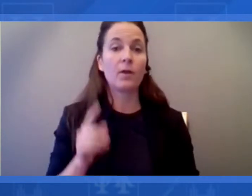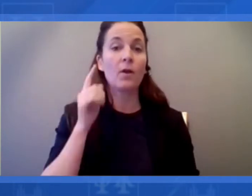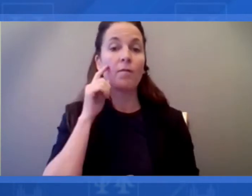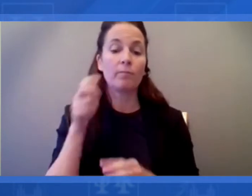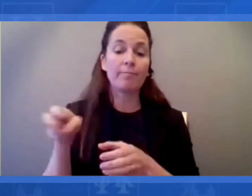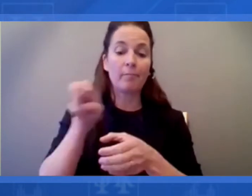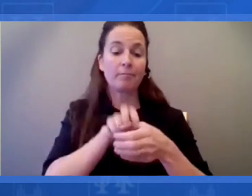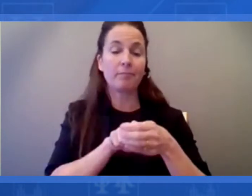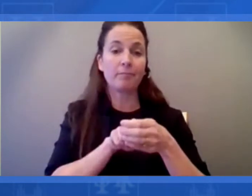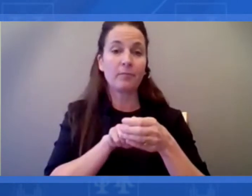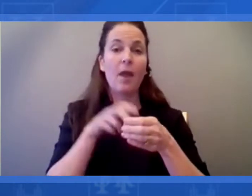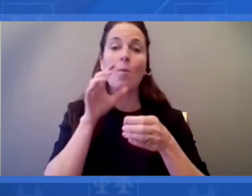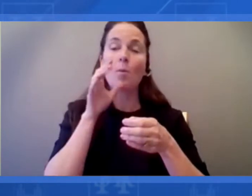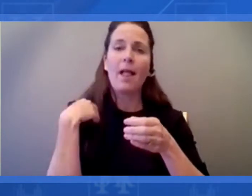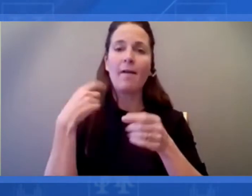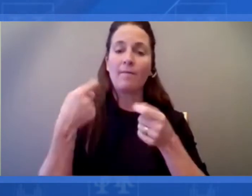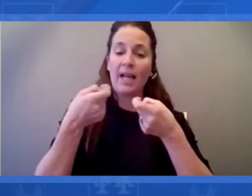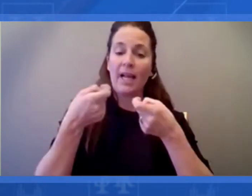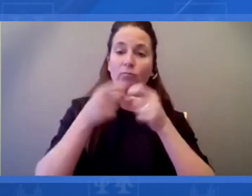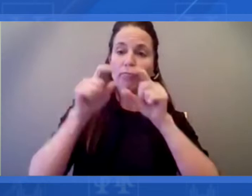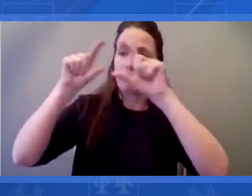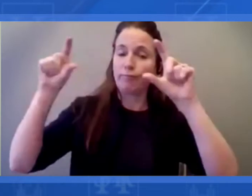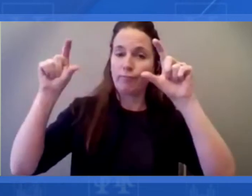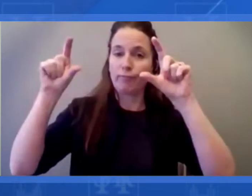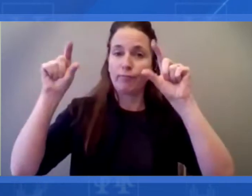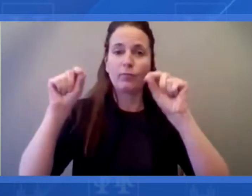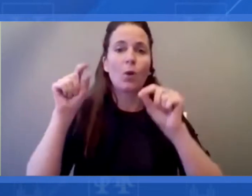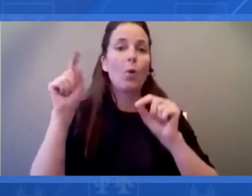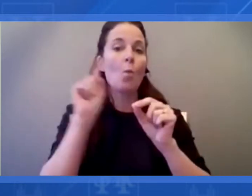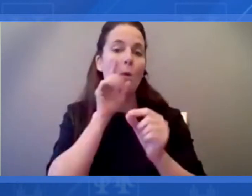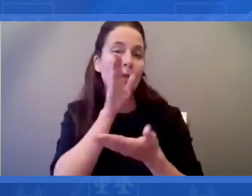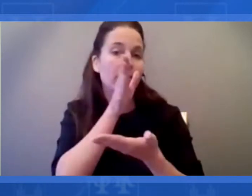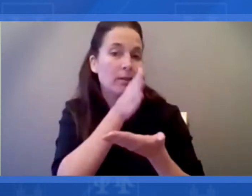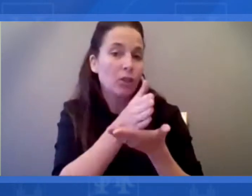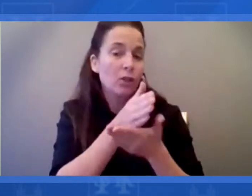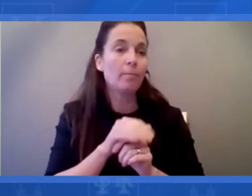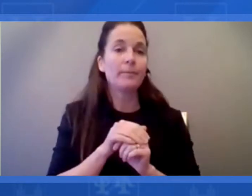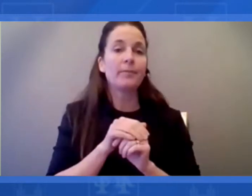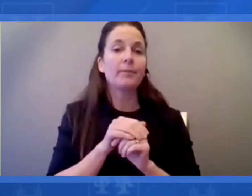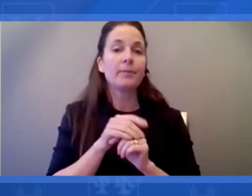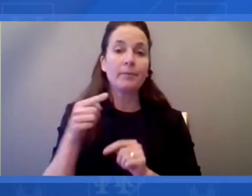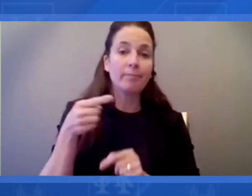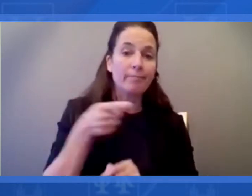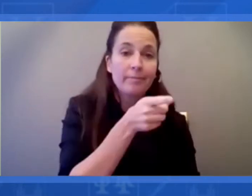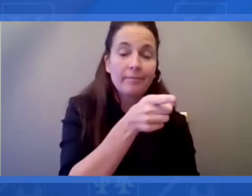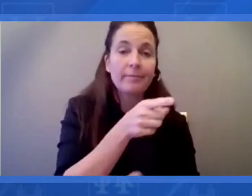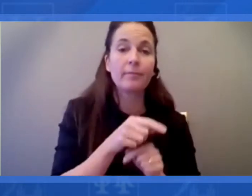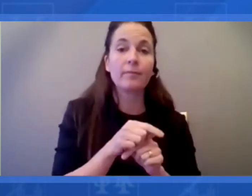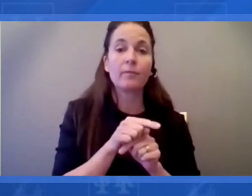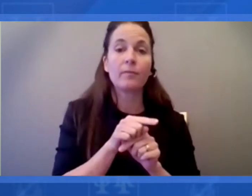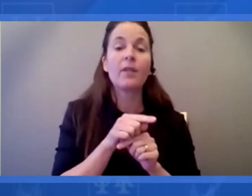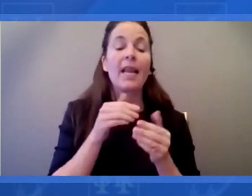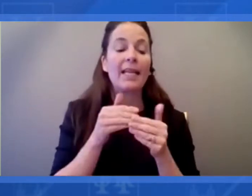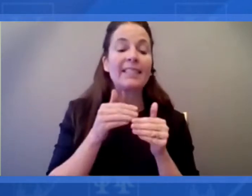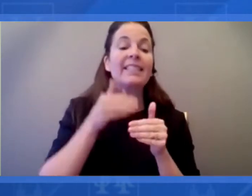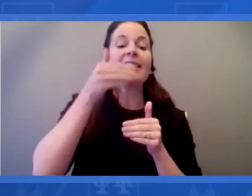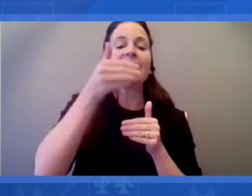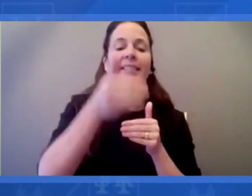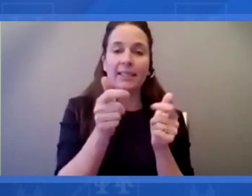automated electronic pre-boarding announcements of the route, direction, destination, or next major